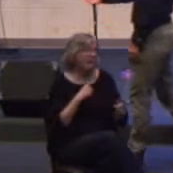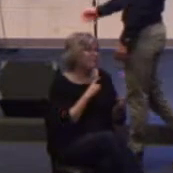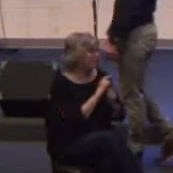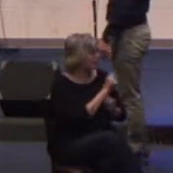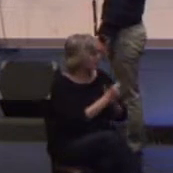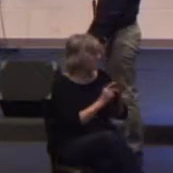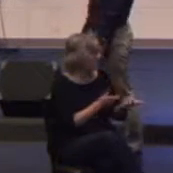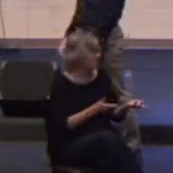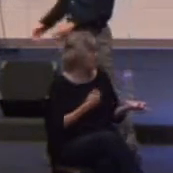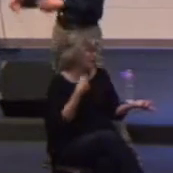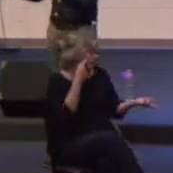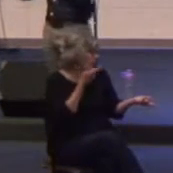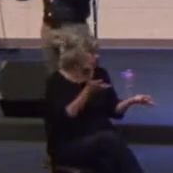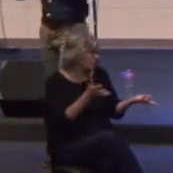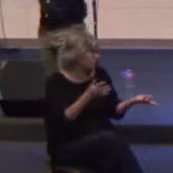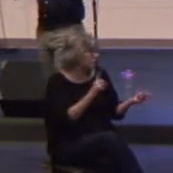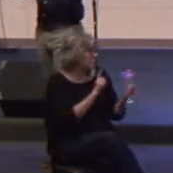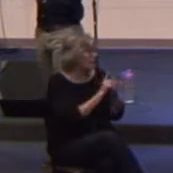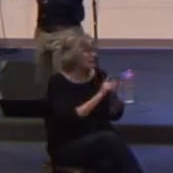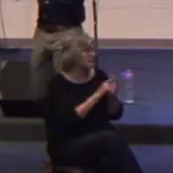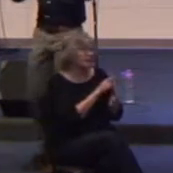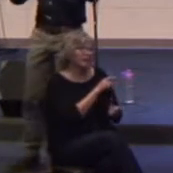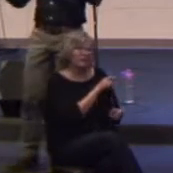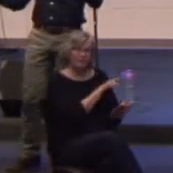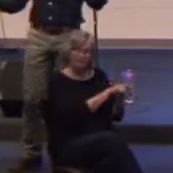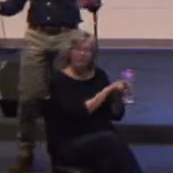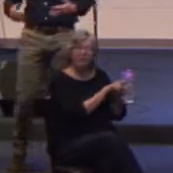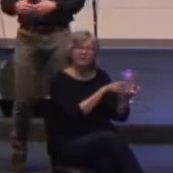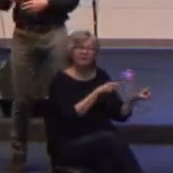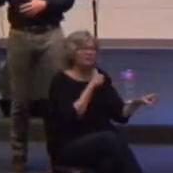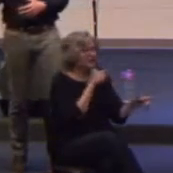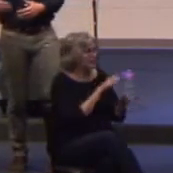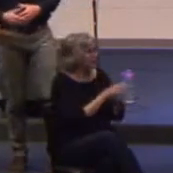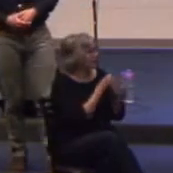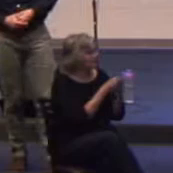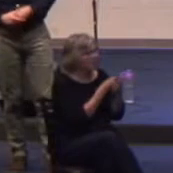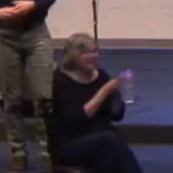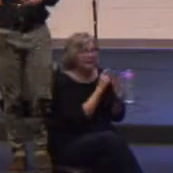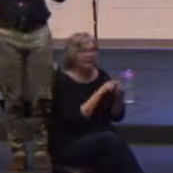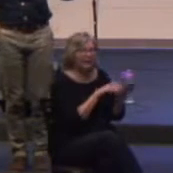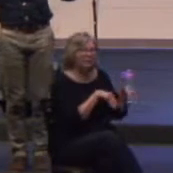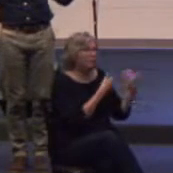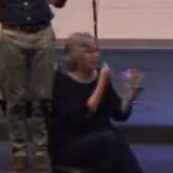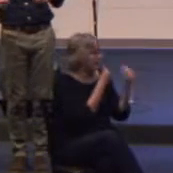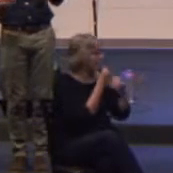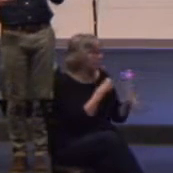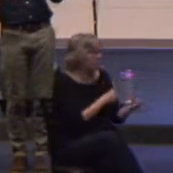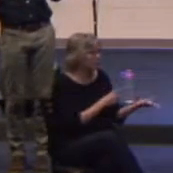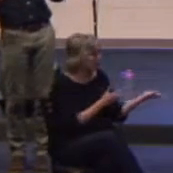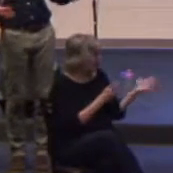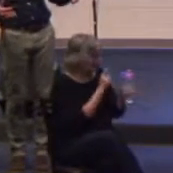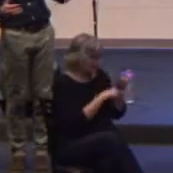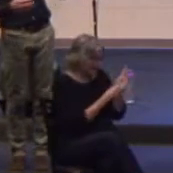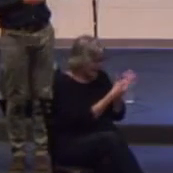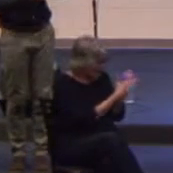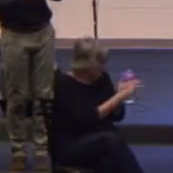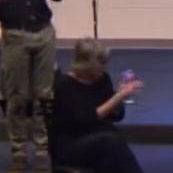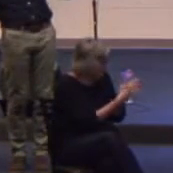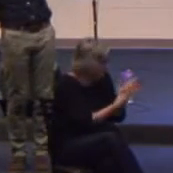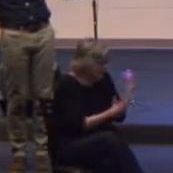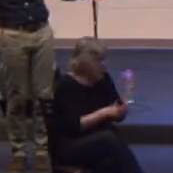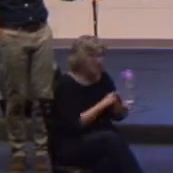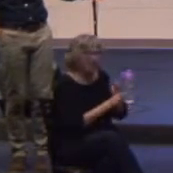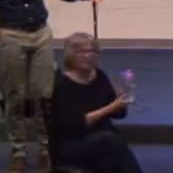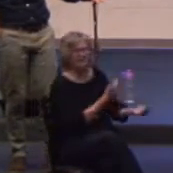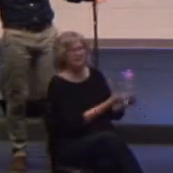that I think you've met too, who also they don't have enough money, they can't feed their kids, the numbers don't add up, and yet in spite of the fact that they